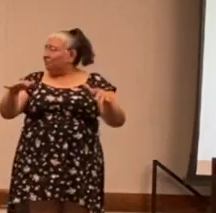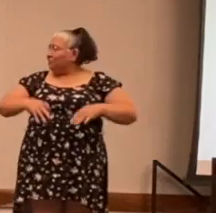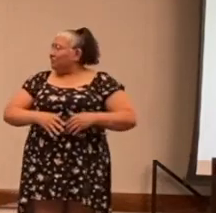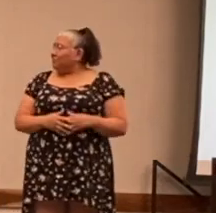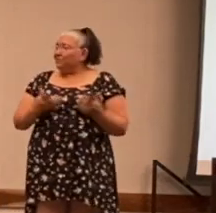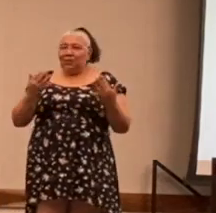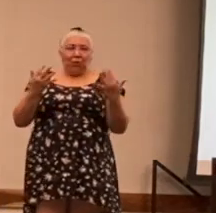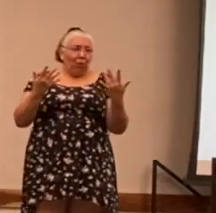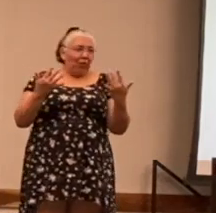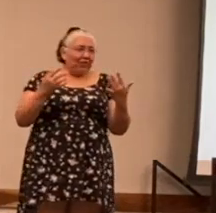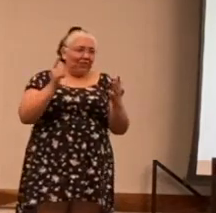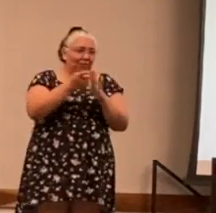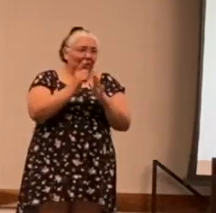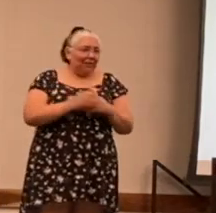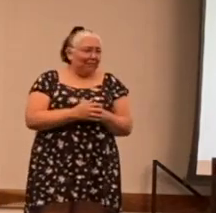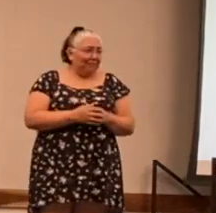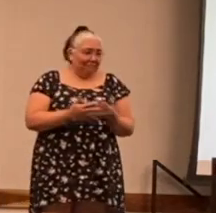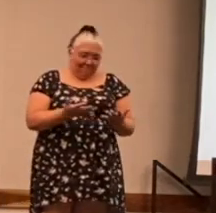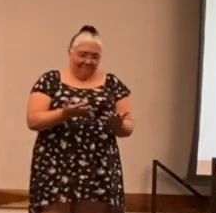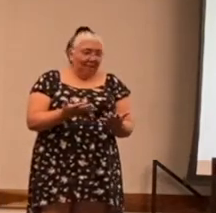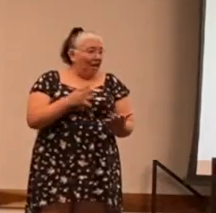Hold the phone for just a minute.